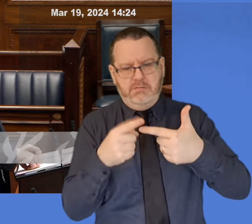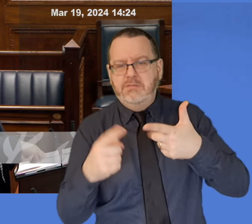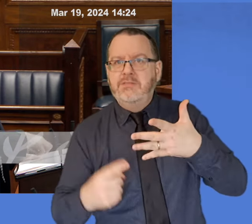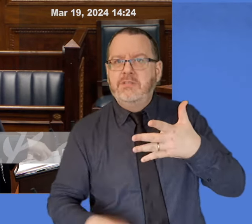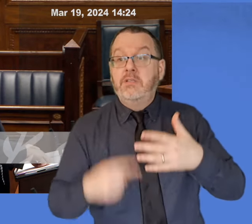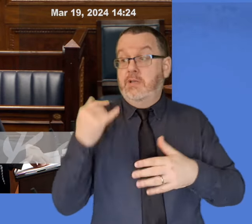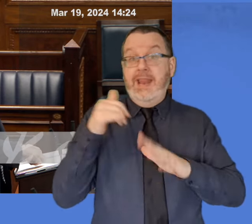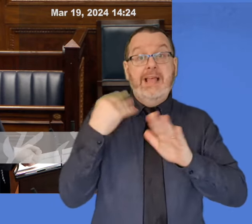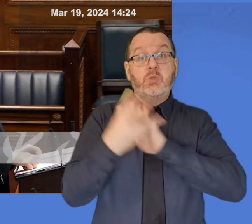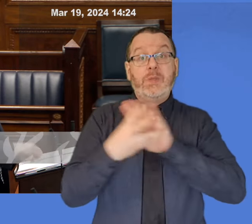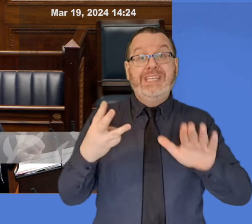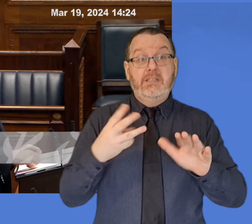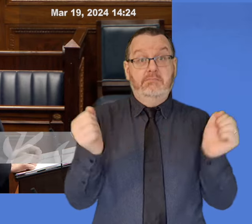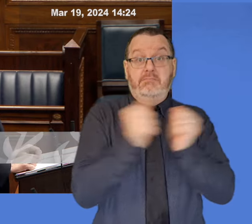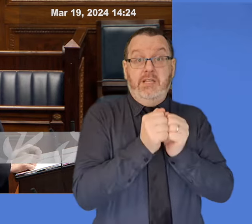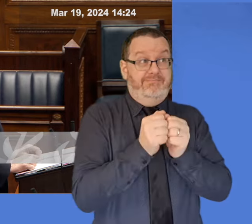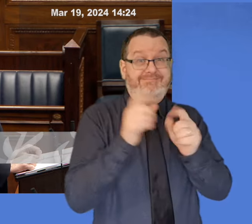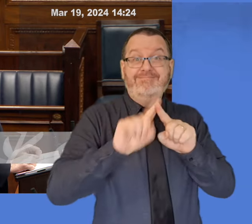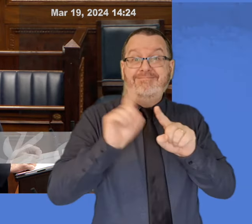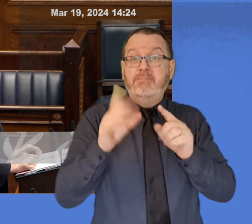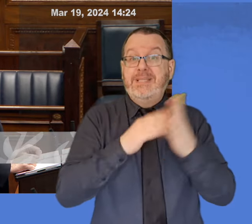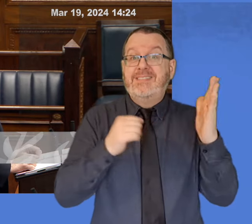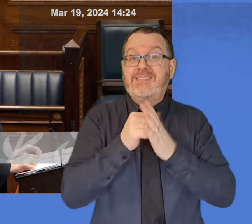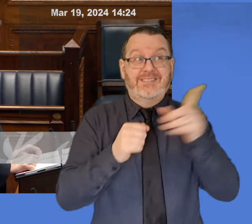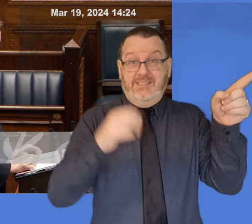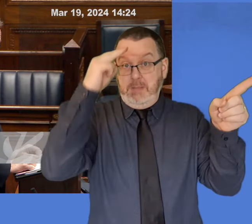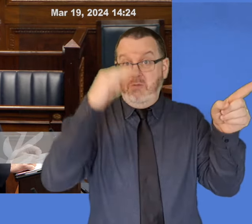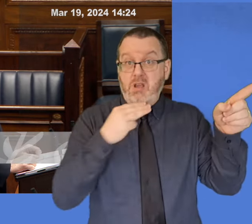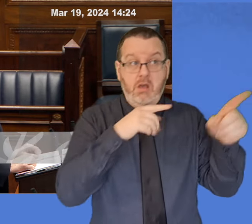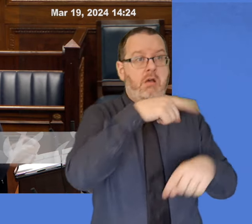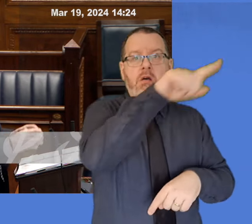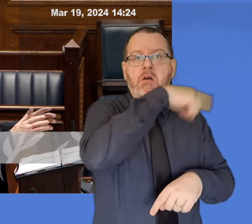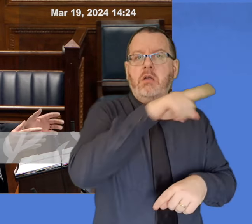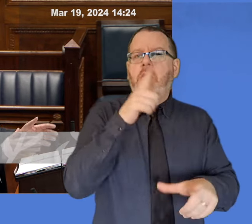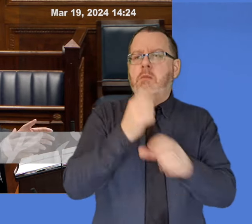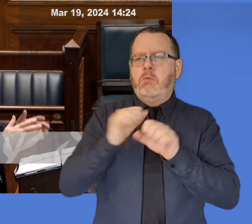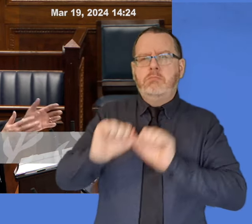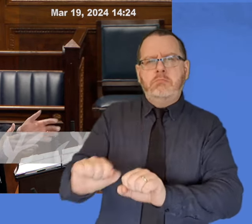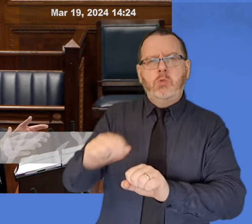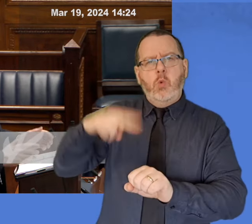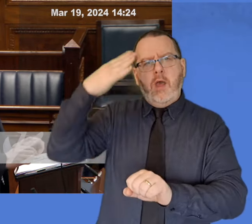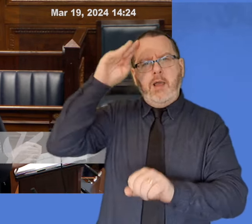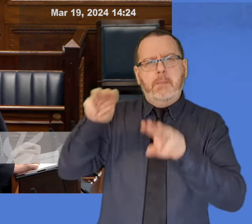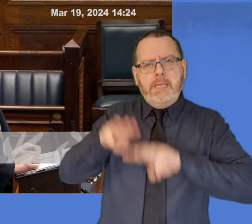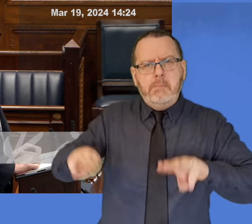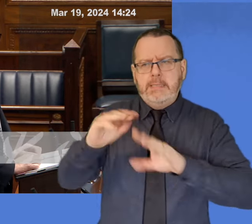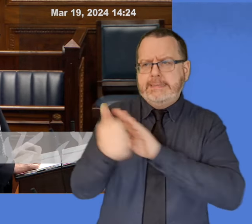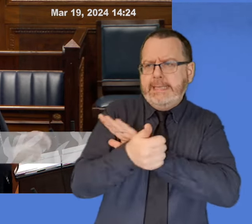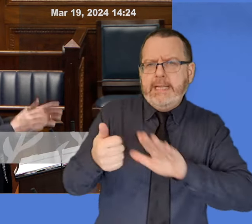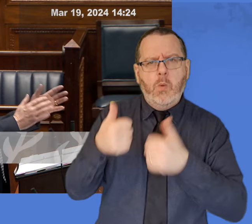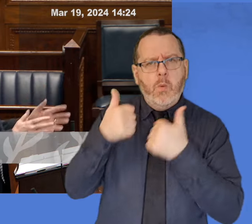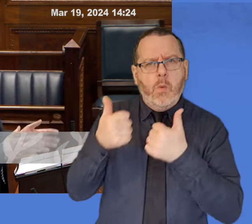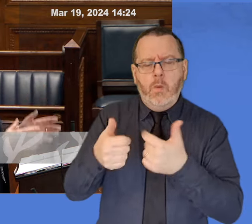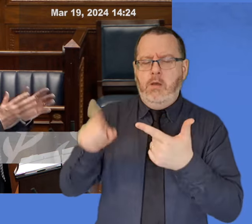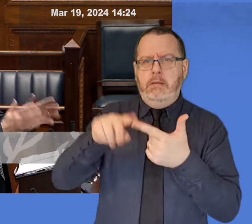access to the markets, about an executive being in place. Those are the key factors that they were interested in. So I don't believe that we should be in a competition basis.